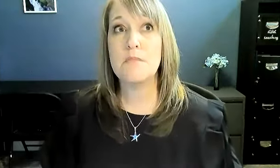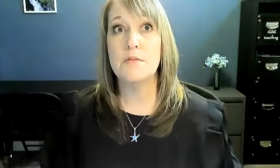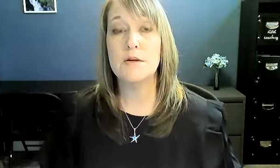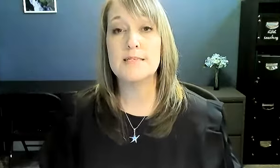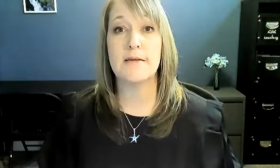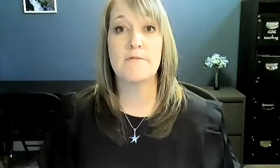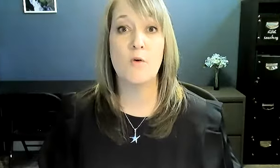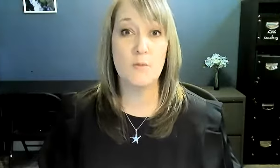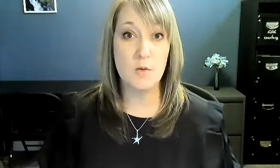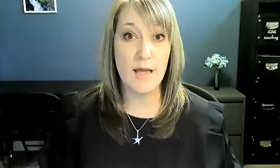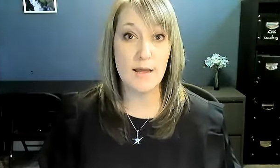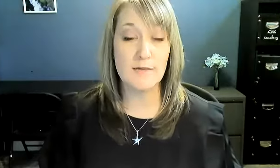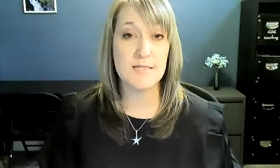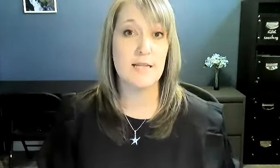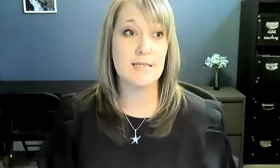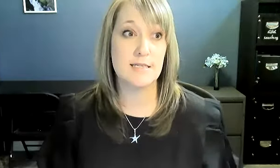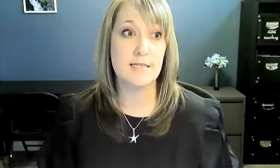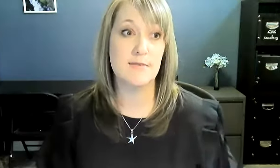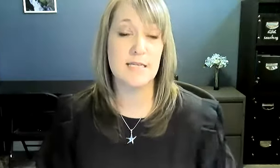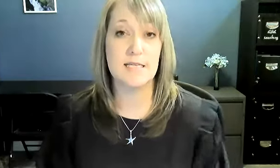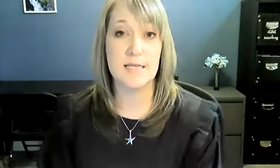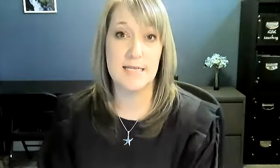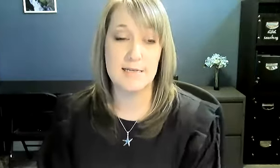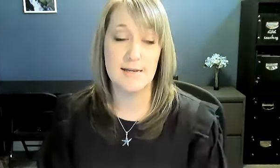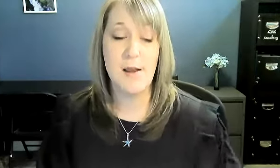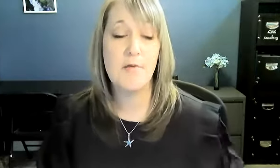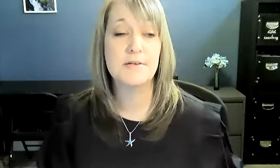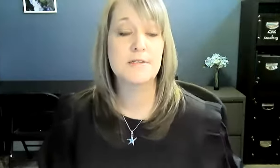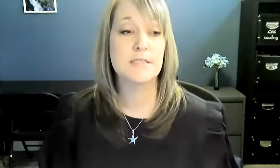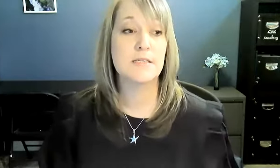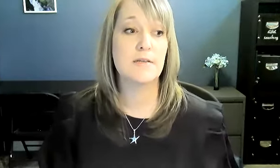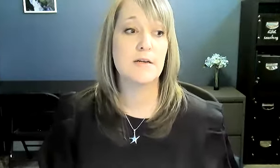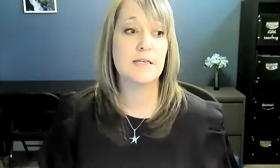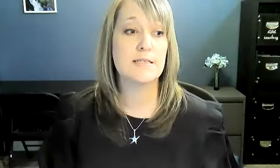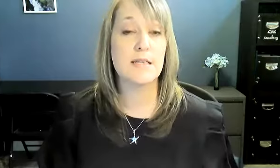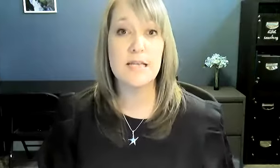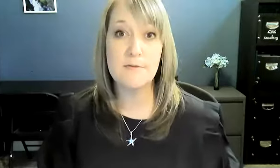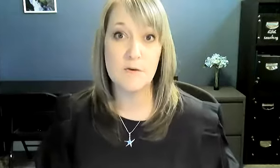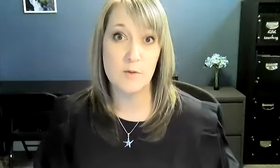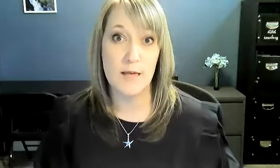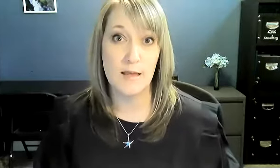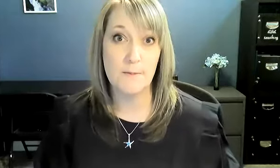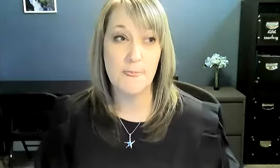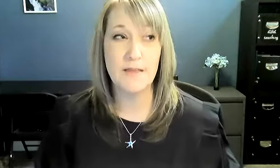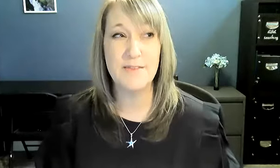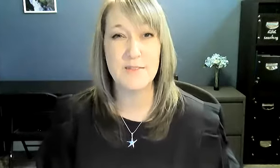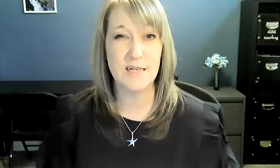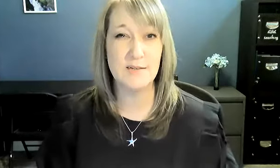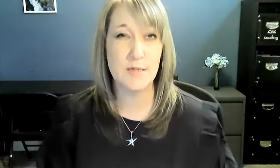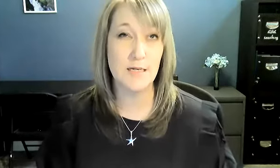There is a formal way of signing 16, 17, 18, and 19. There is an informal way. And then there's kind of what I